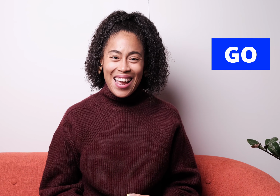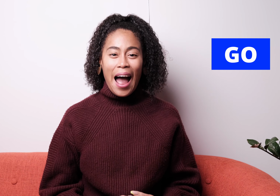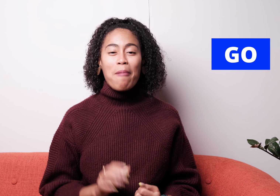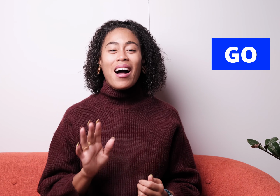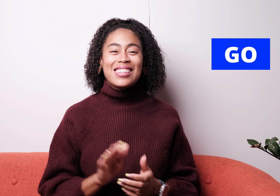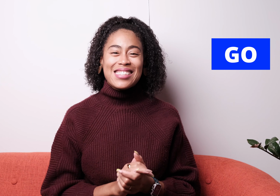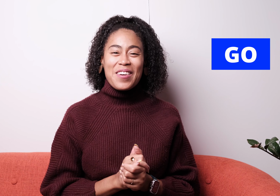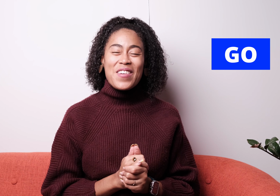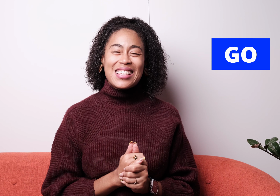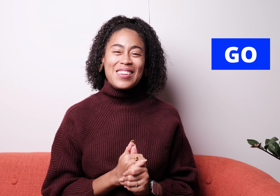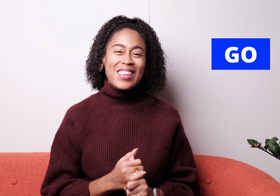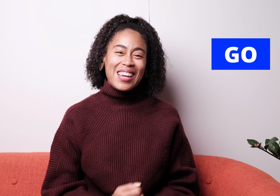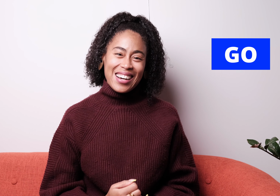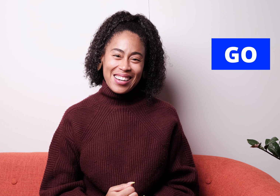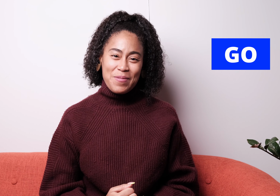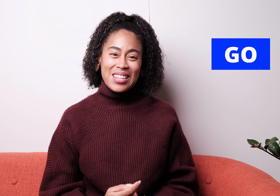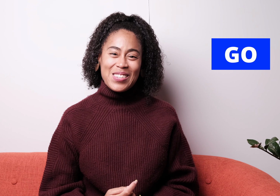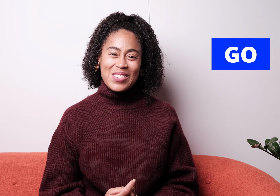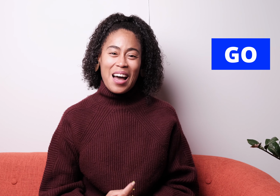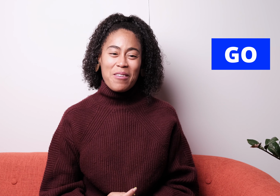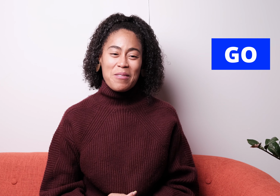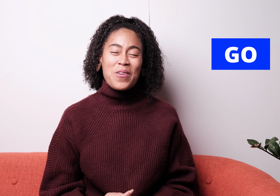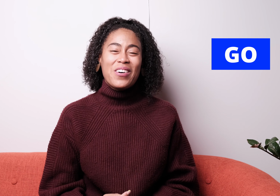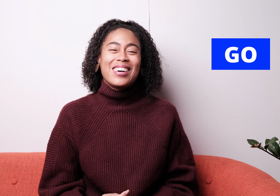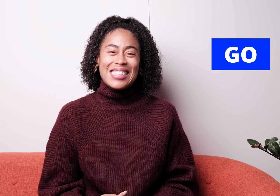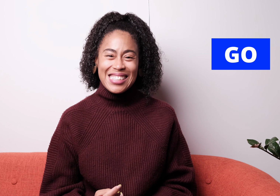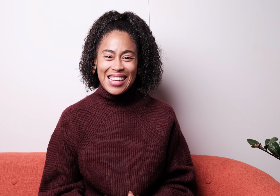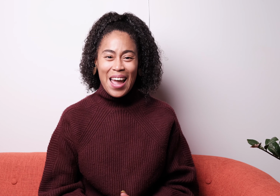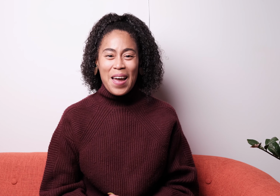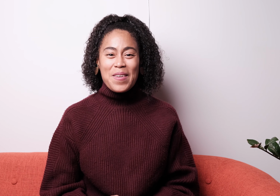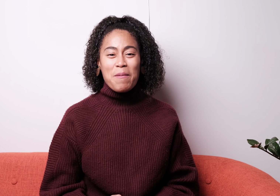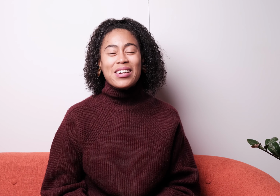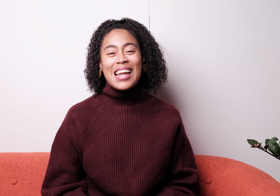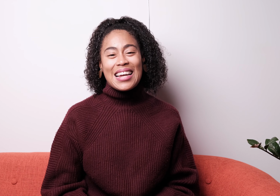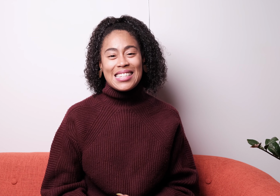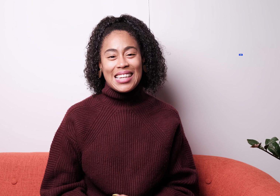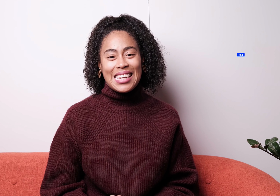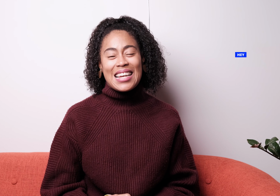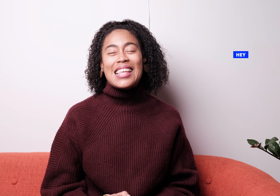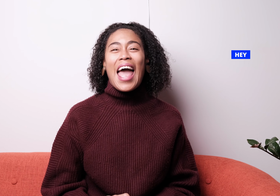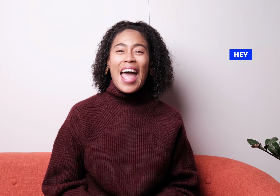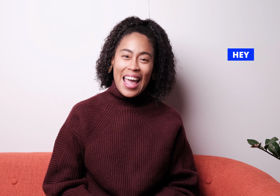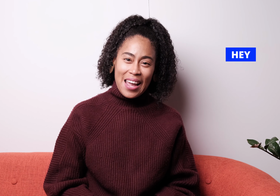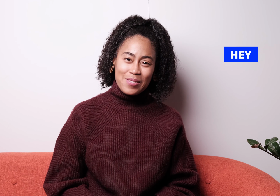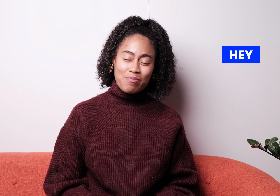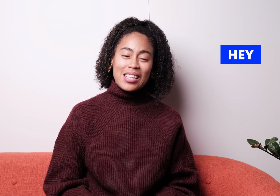I apologize in advance if they misuse that one. Number 19 is hey. Not